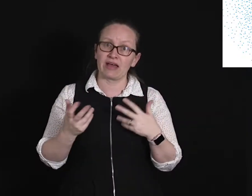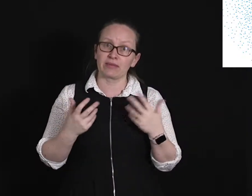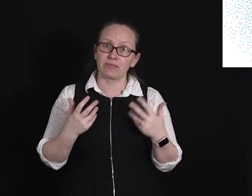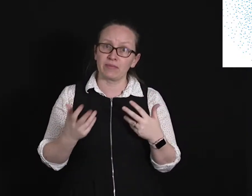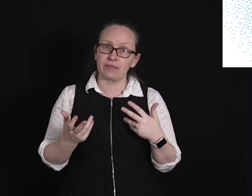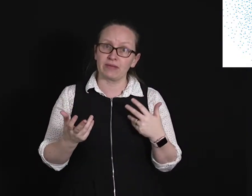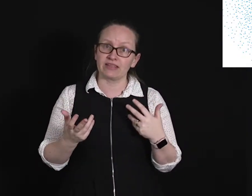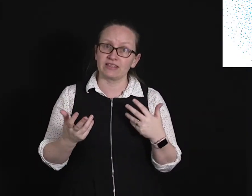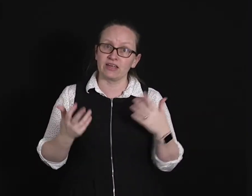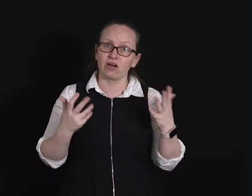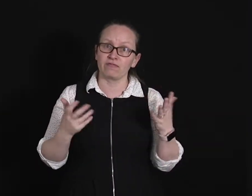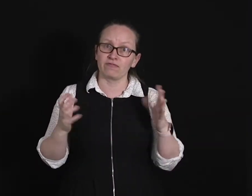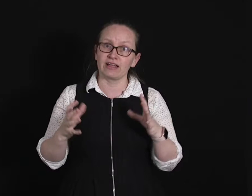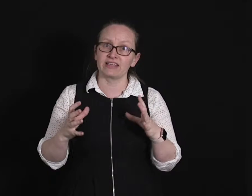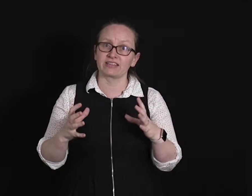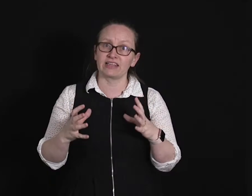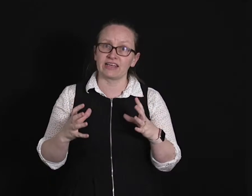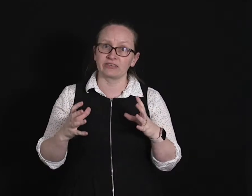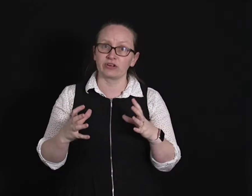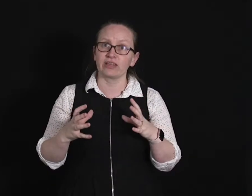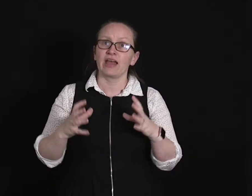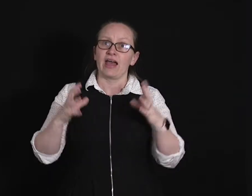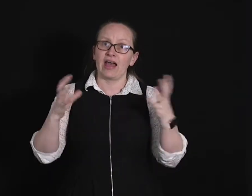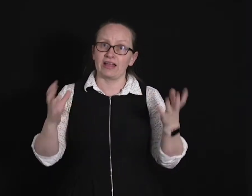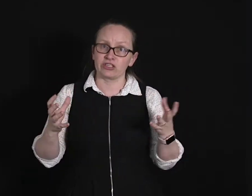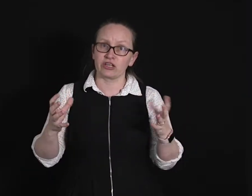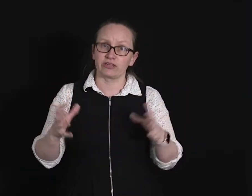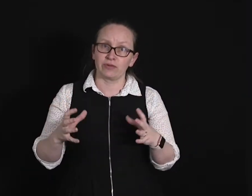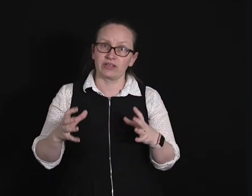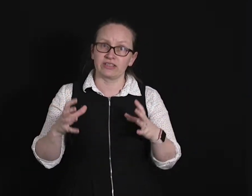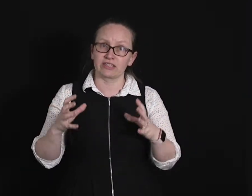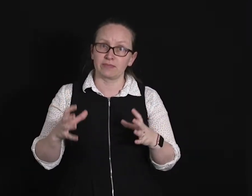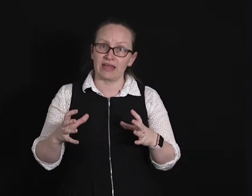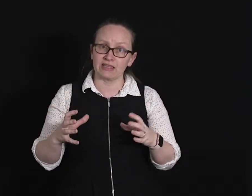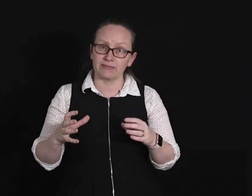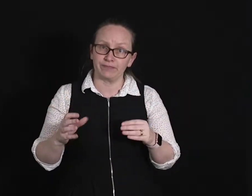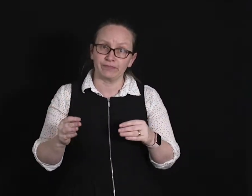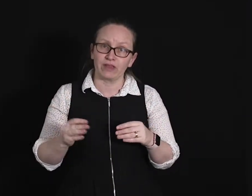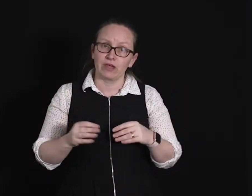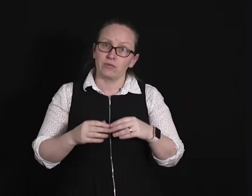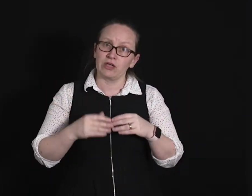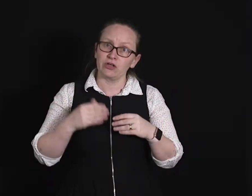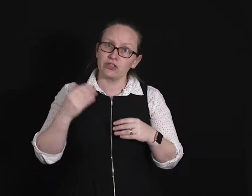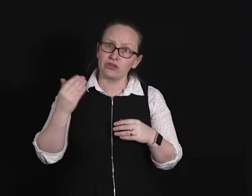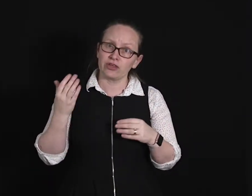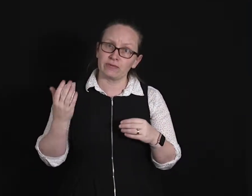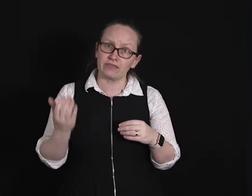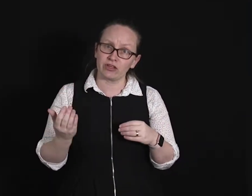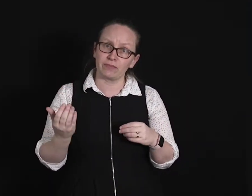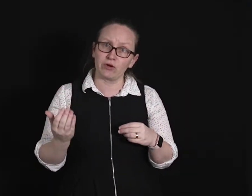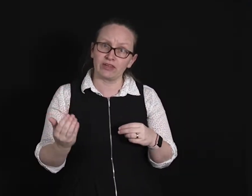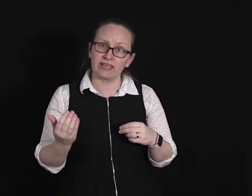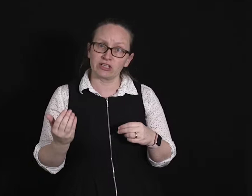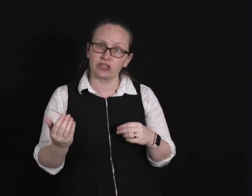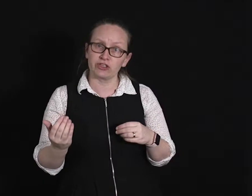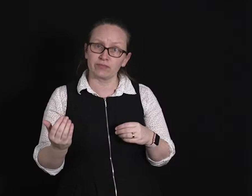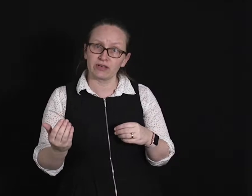the probability of finding an electron at a certain point in space. We also know that we've got the Pauli exclusion